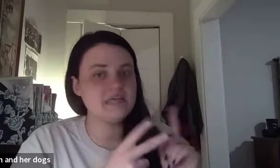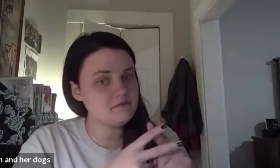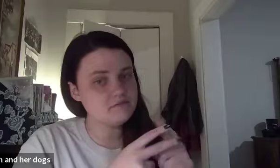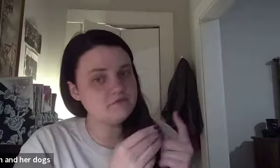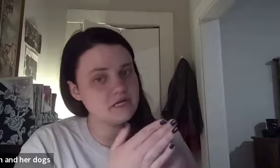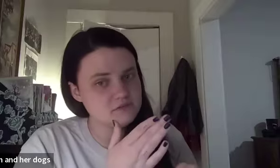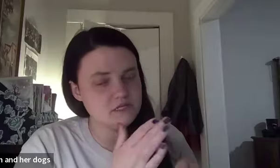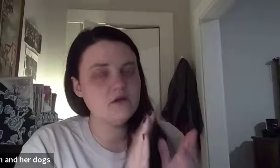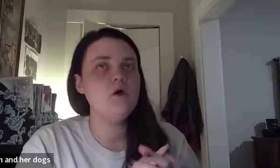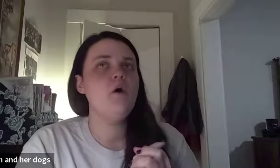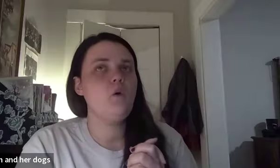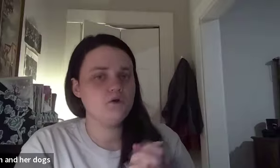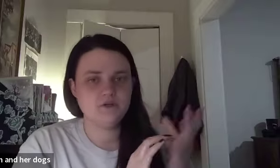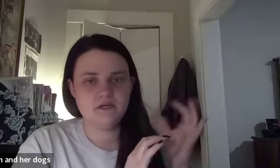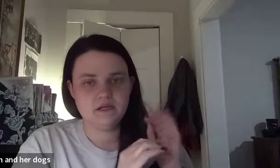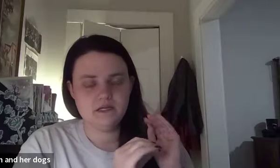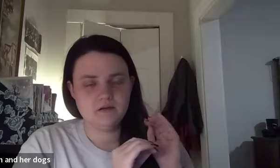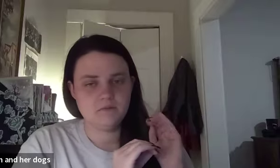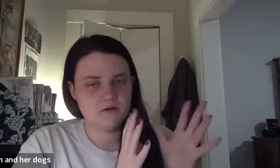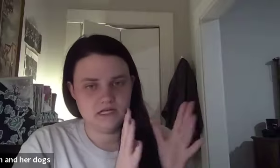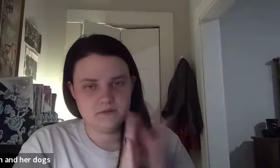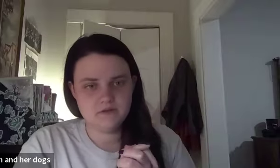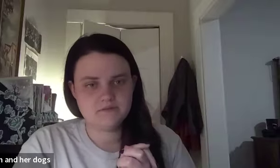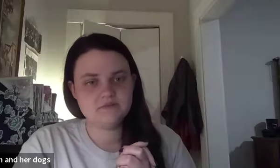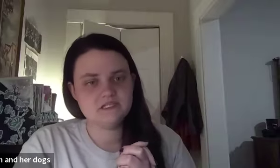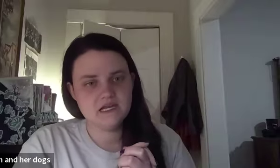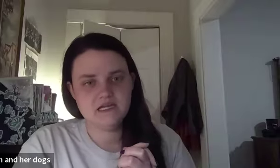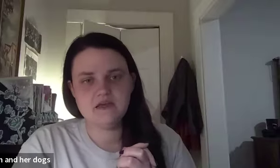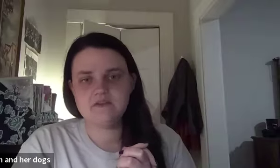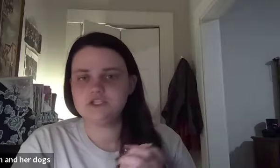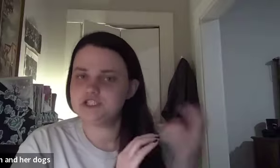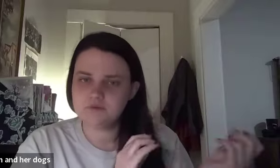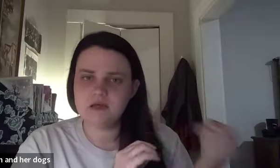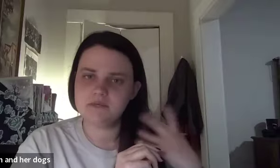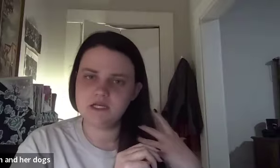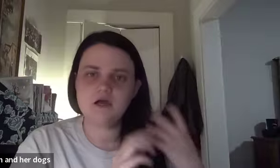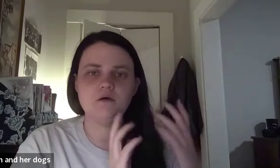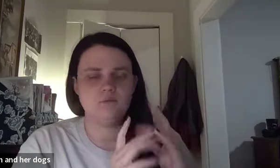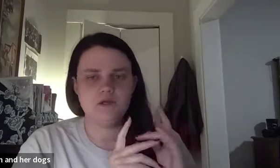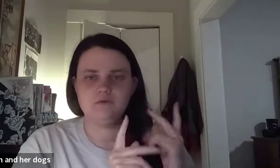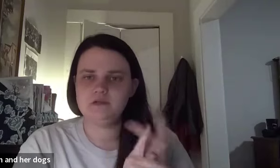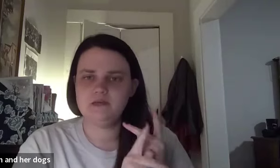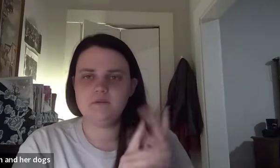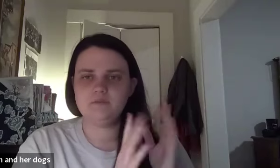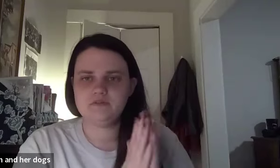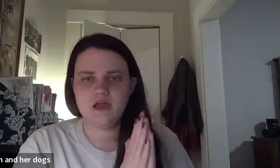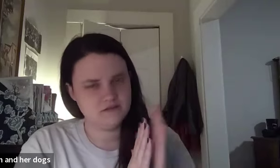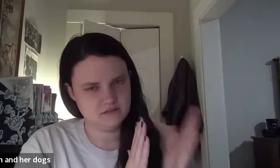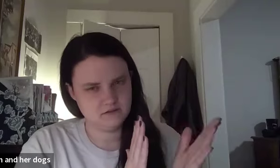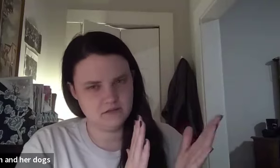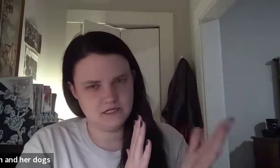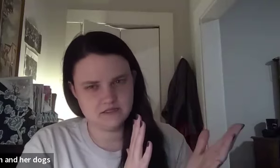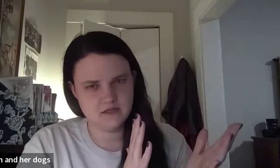save them for next week, or you can already email them to Miss Katie, and then she Hmm. will let me know, and we will keep up with that until the next